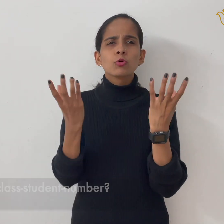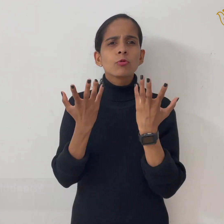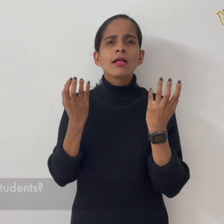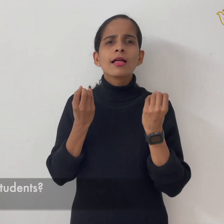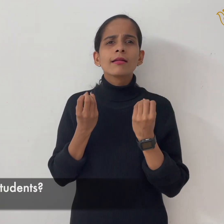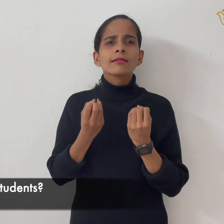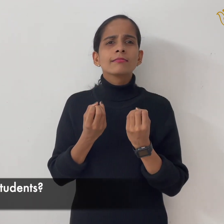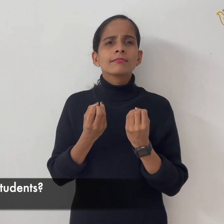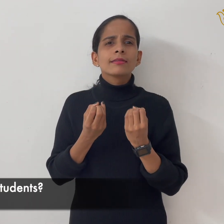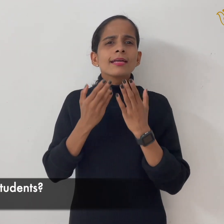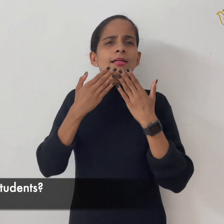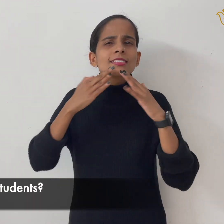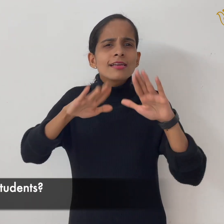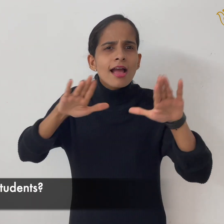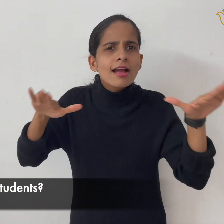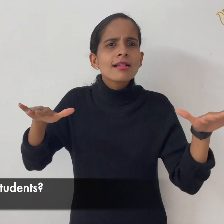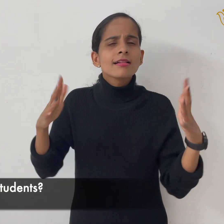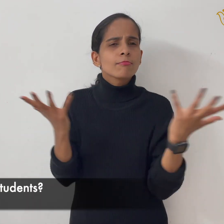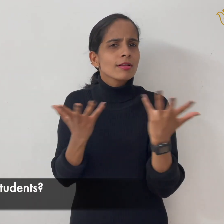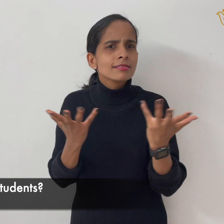or class, number, students.